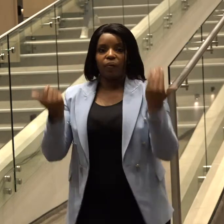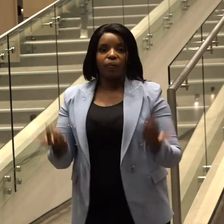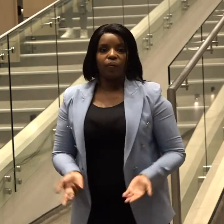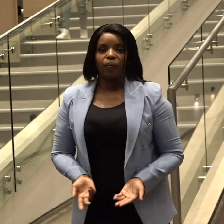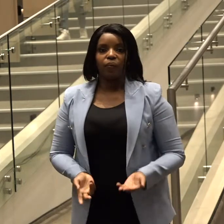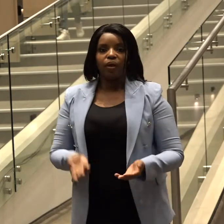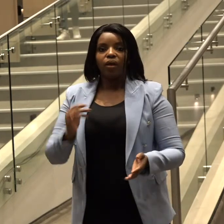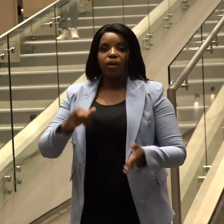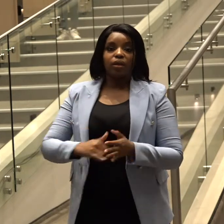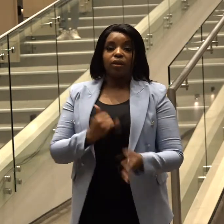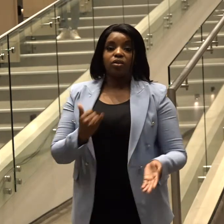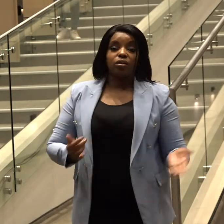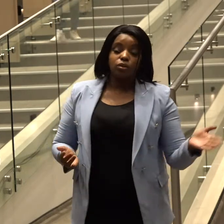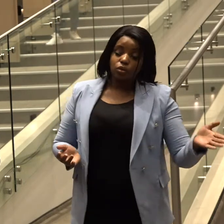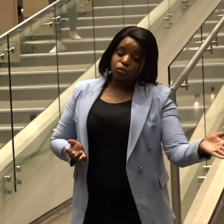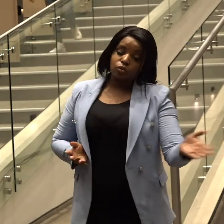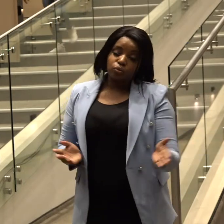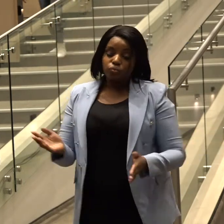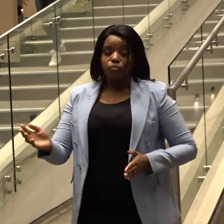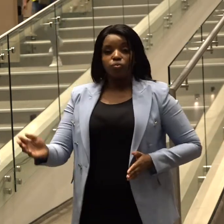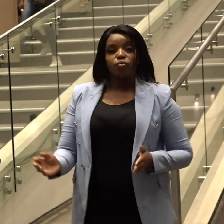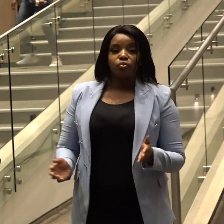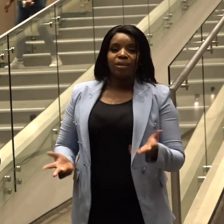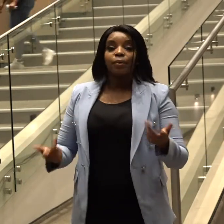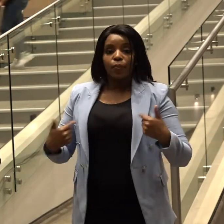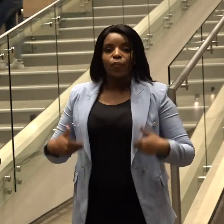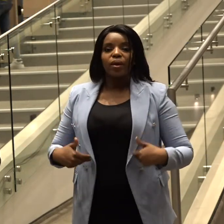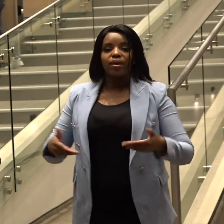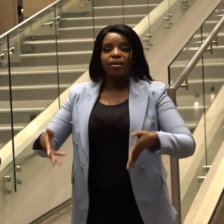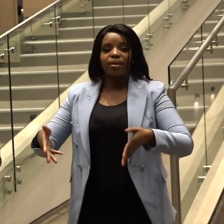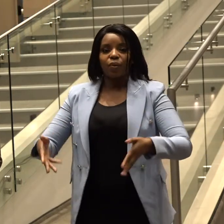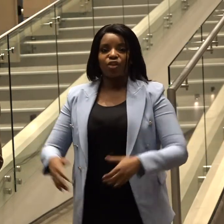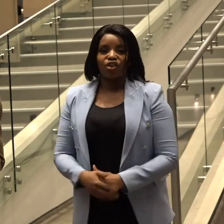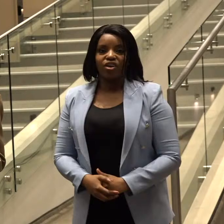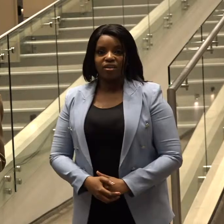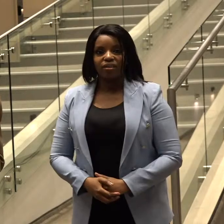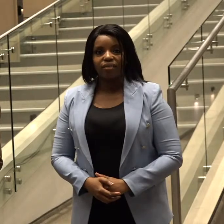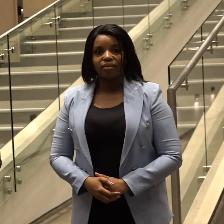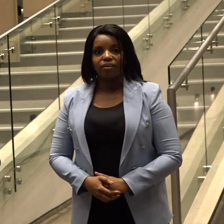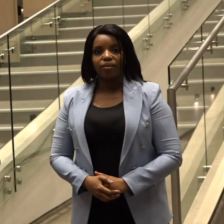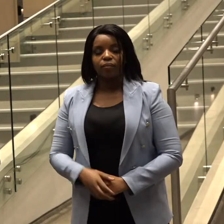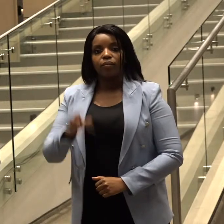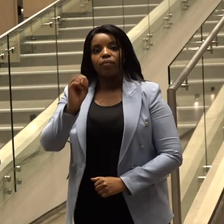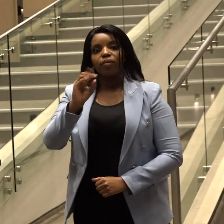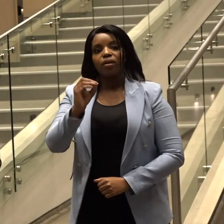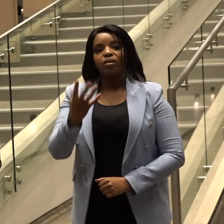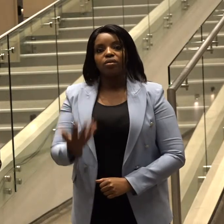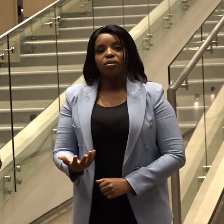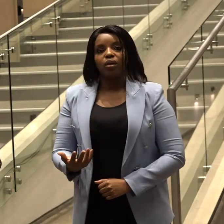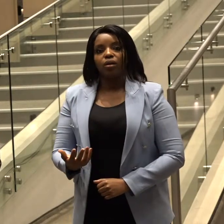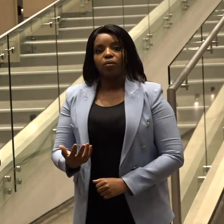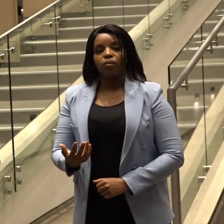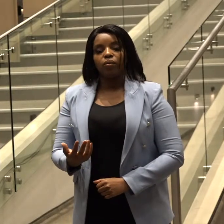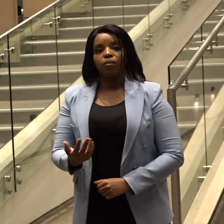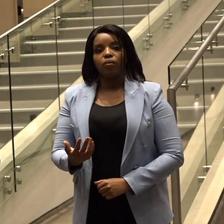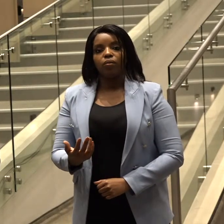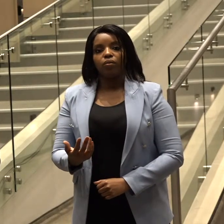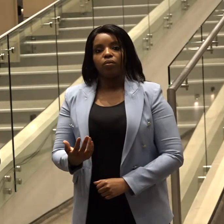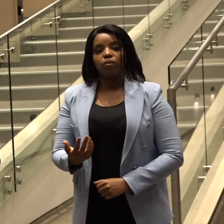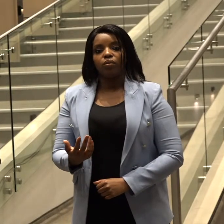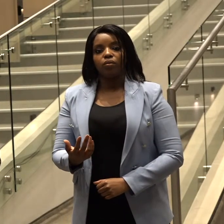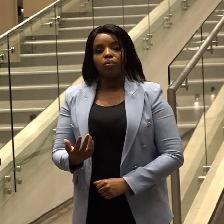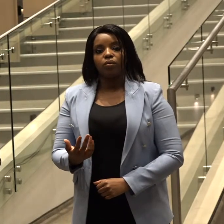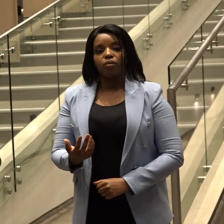just walk around everywhere where we work so we have we must have had them inducted